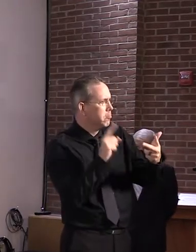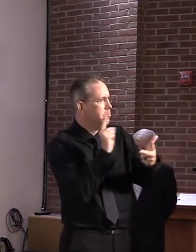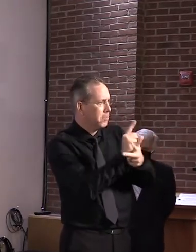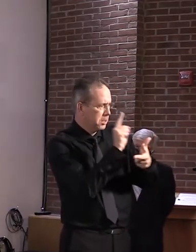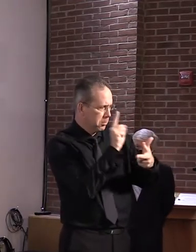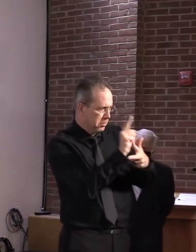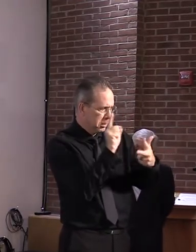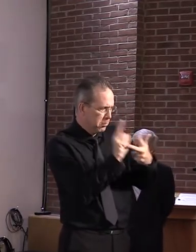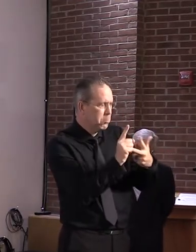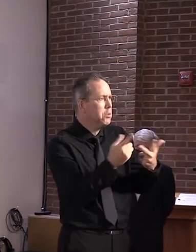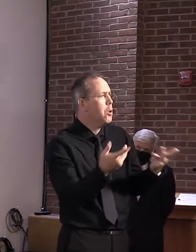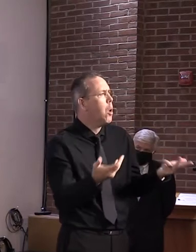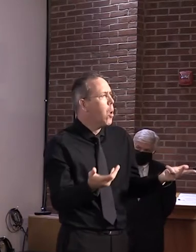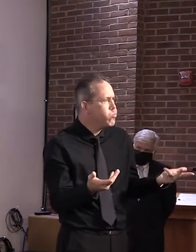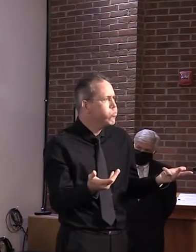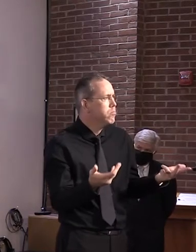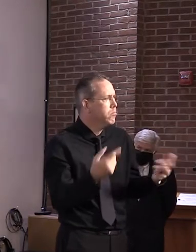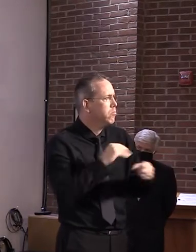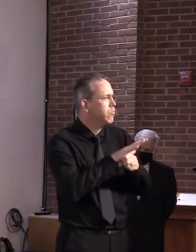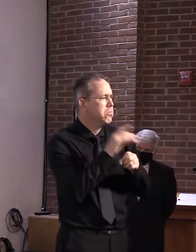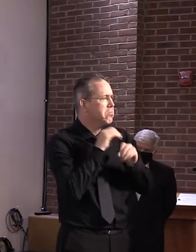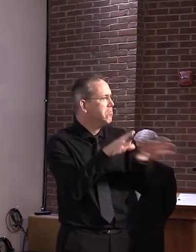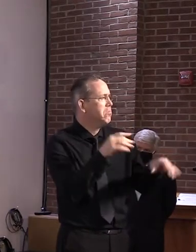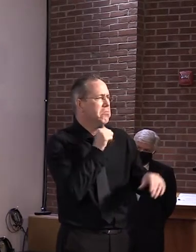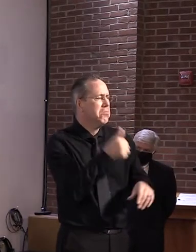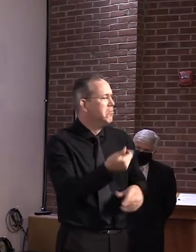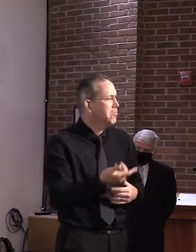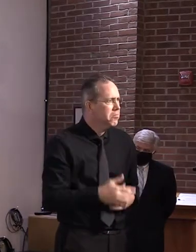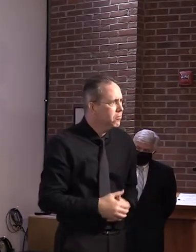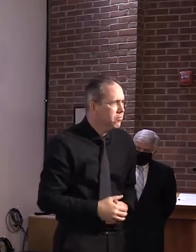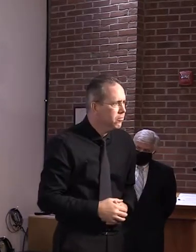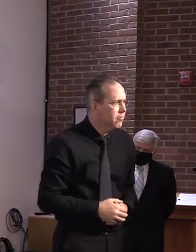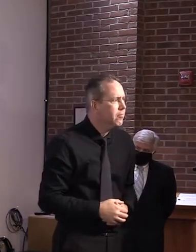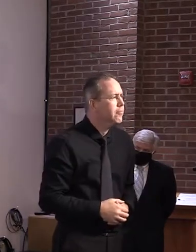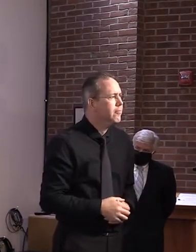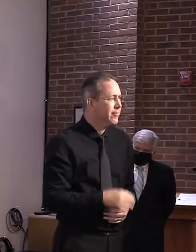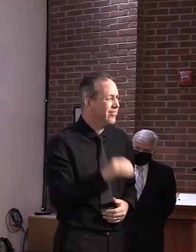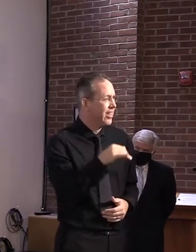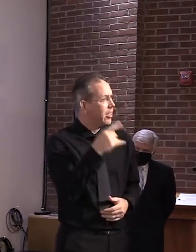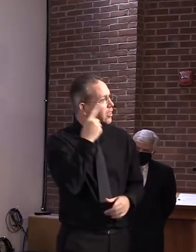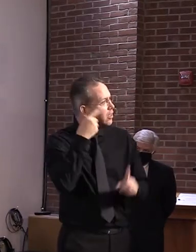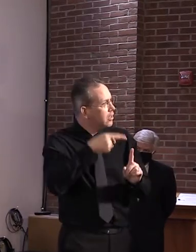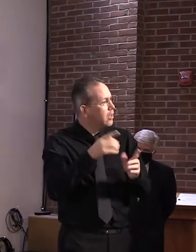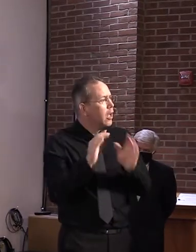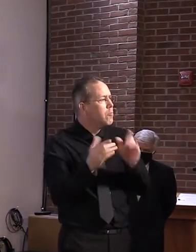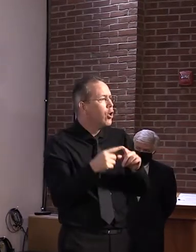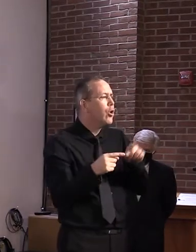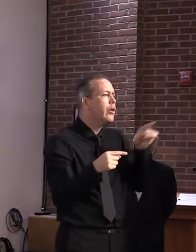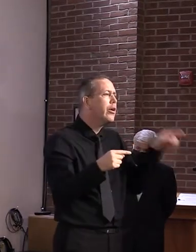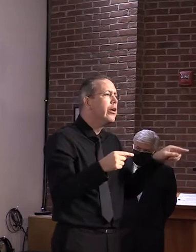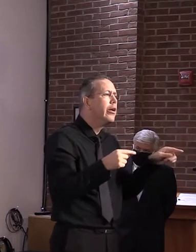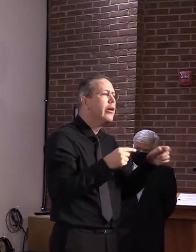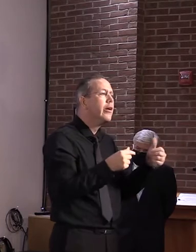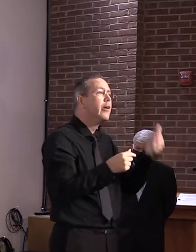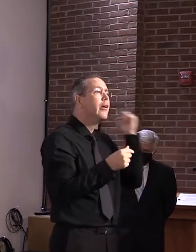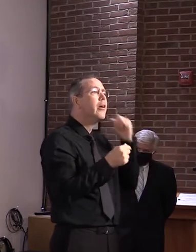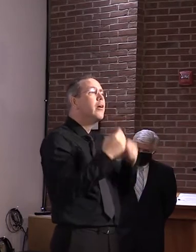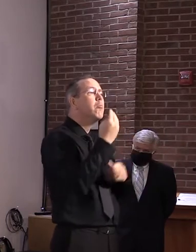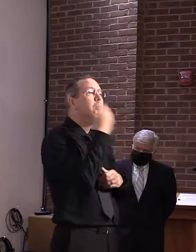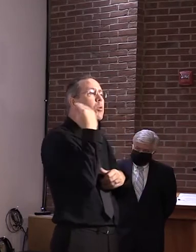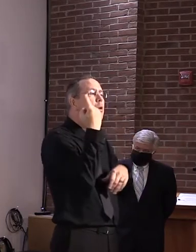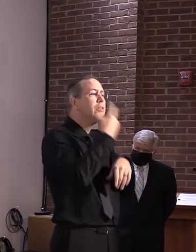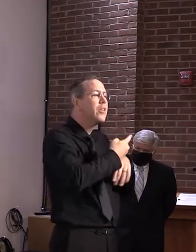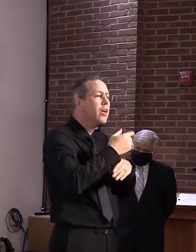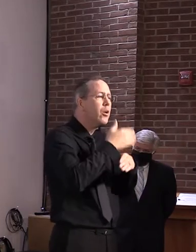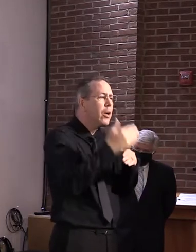disease, as opposed to many of the pictures we're seeing from Memorial Day and now from July 4th, with